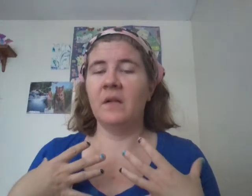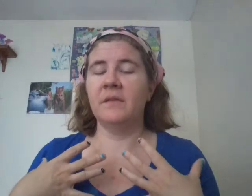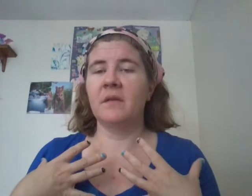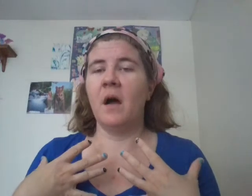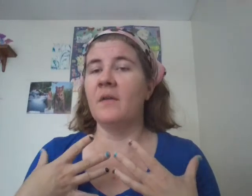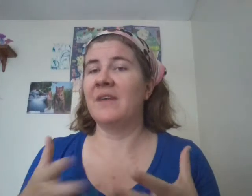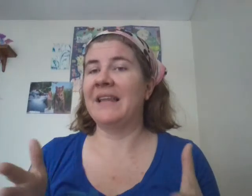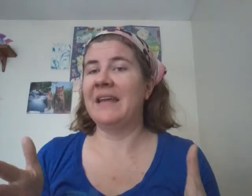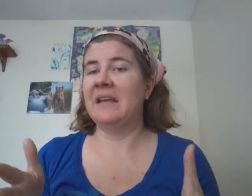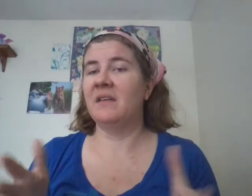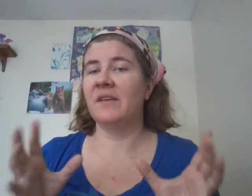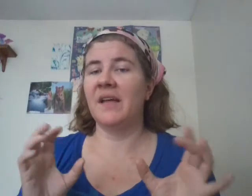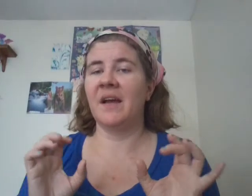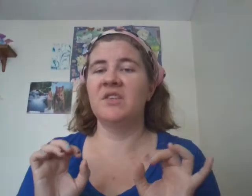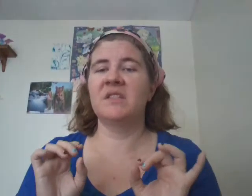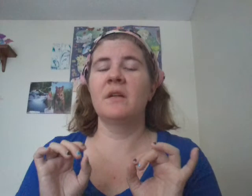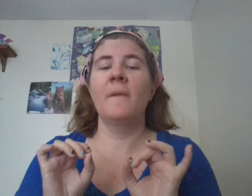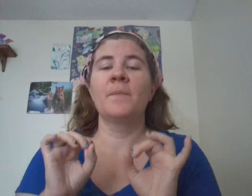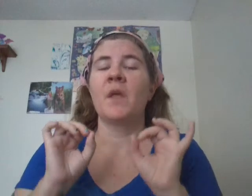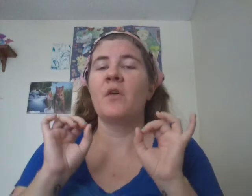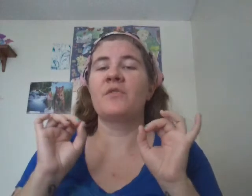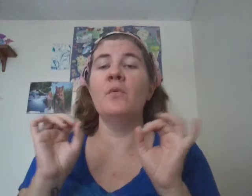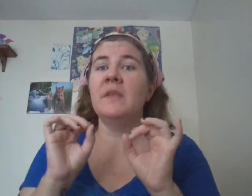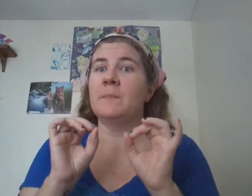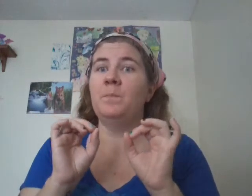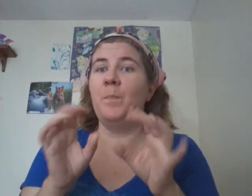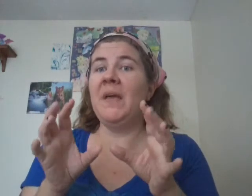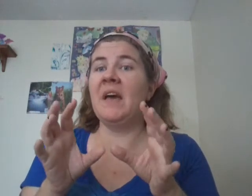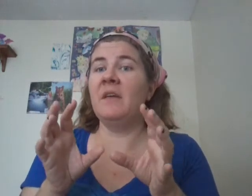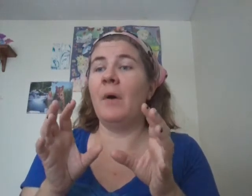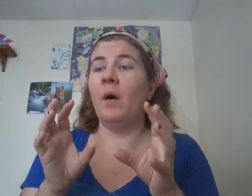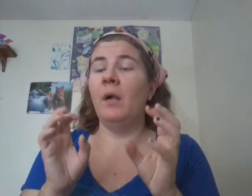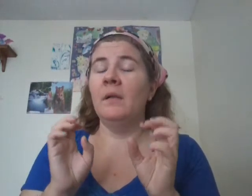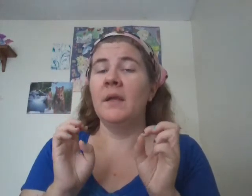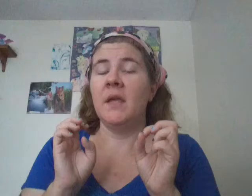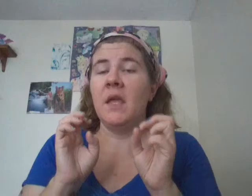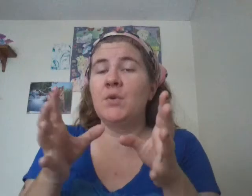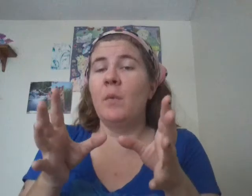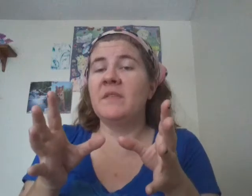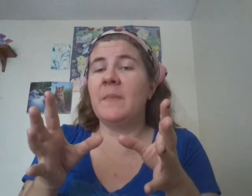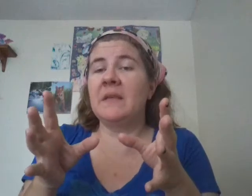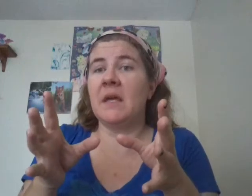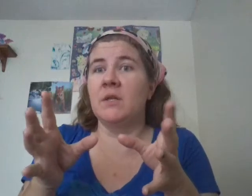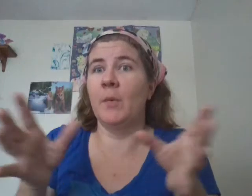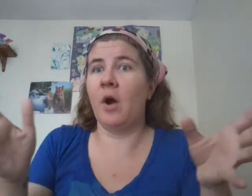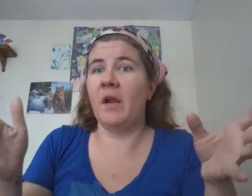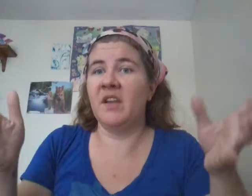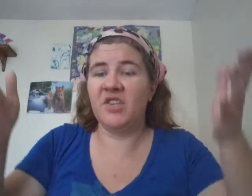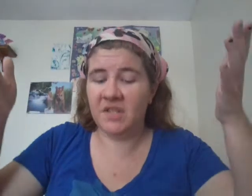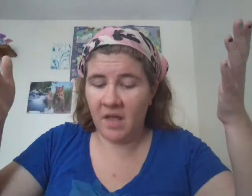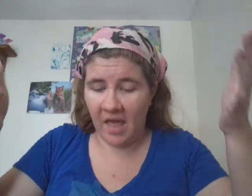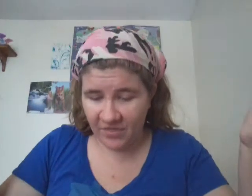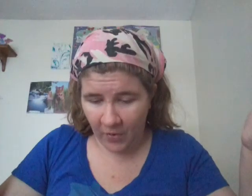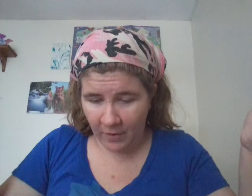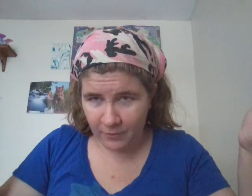felt unvalidated. It felt like I had just thrown this big, heavy ball into open space and nobody caught it and it just hit the ground.